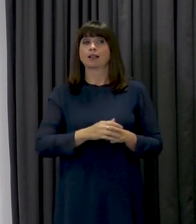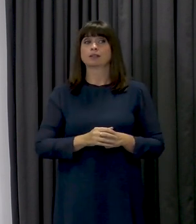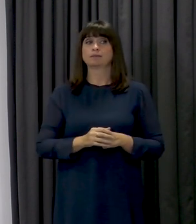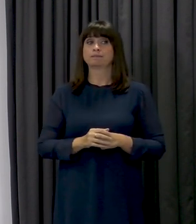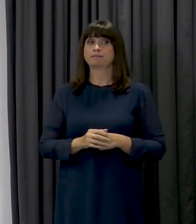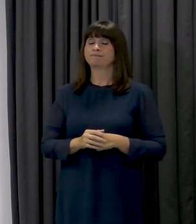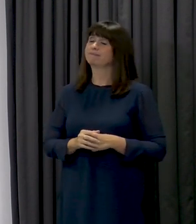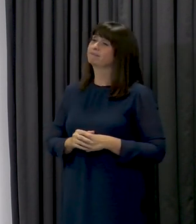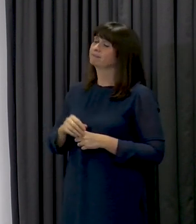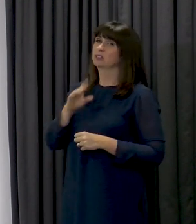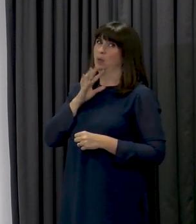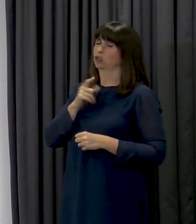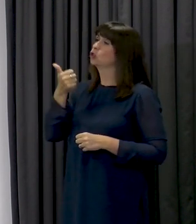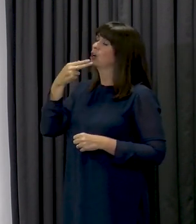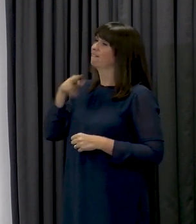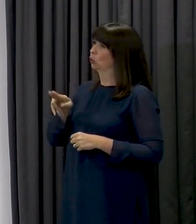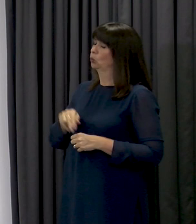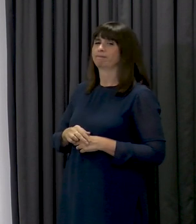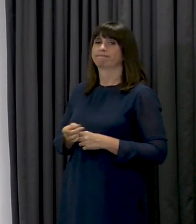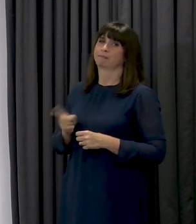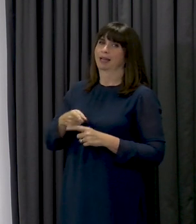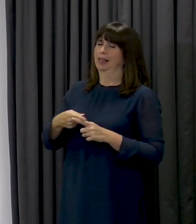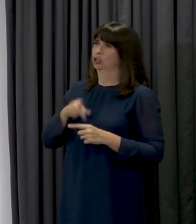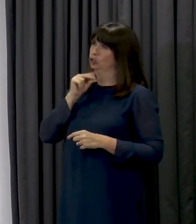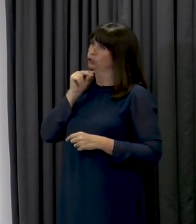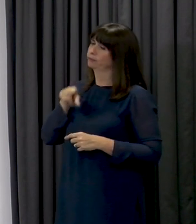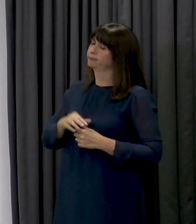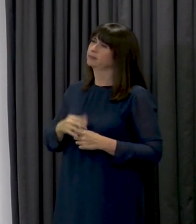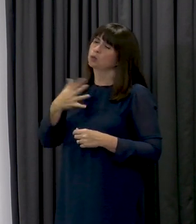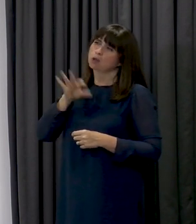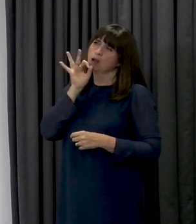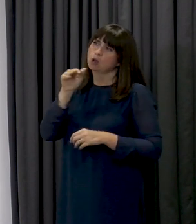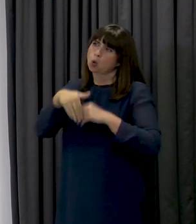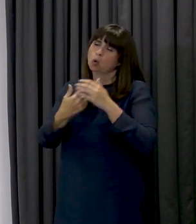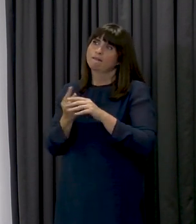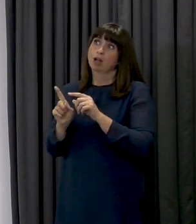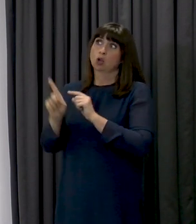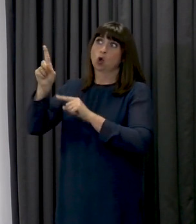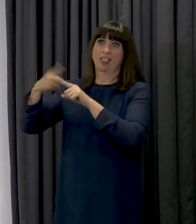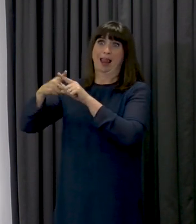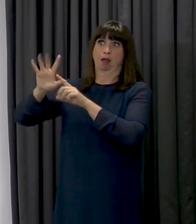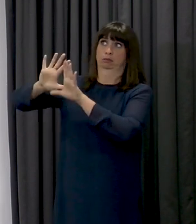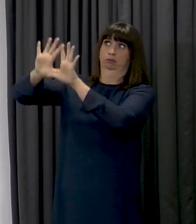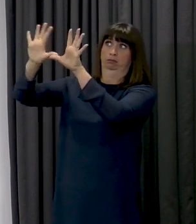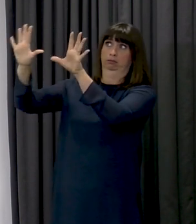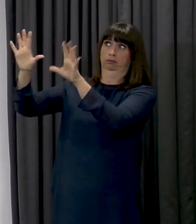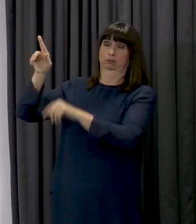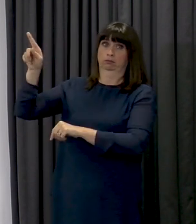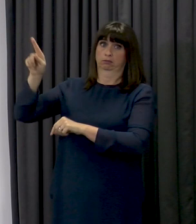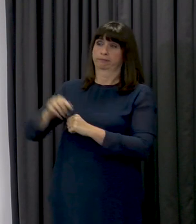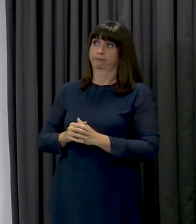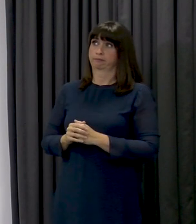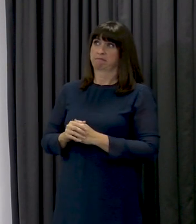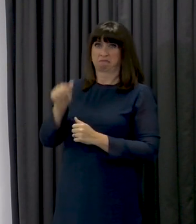Diolch yn fawr. Can I start with the situation in North England and